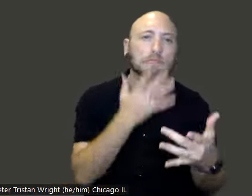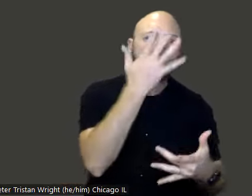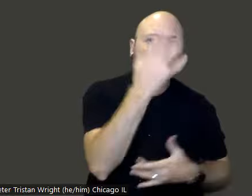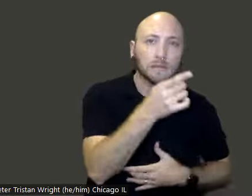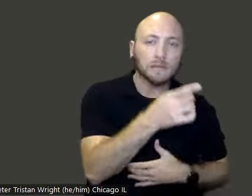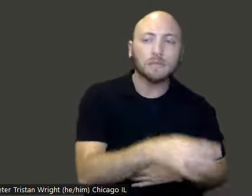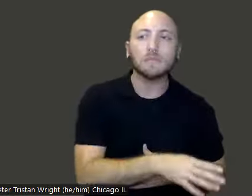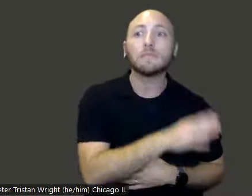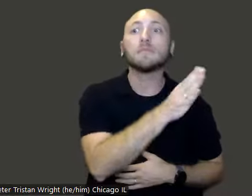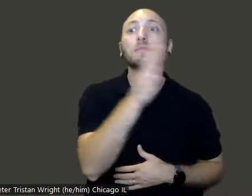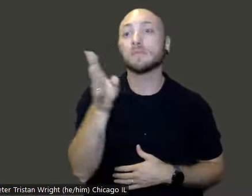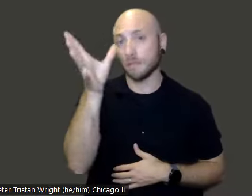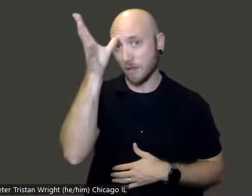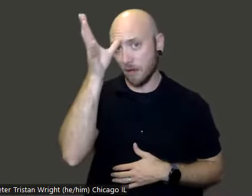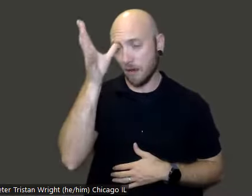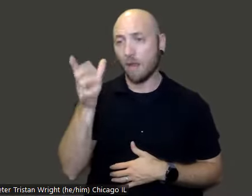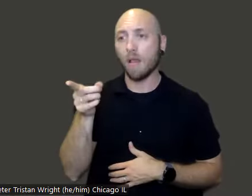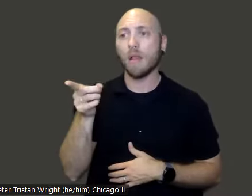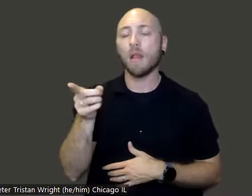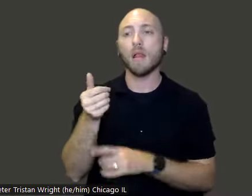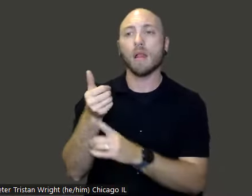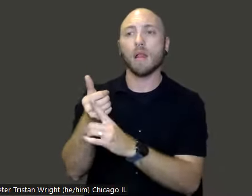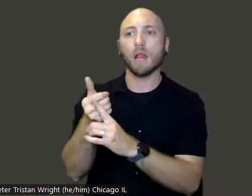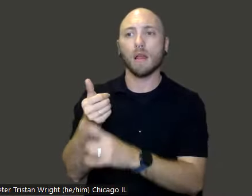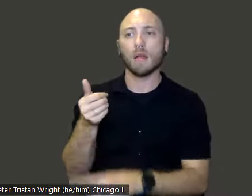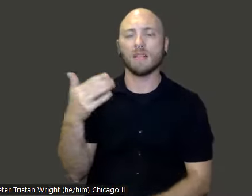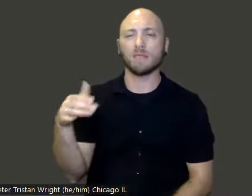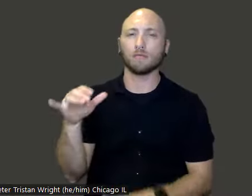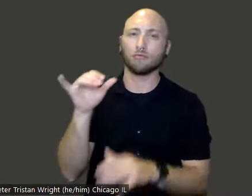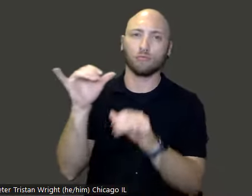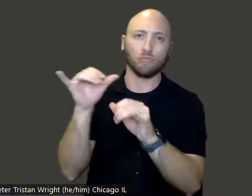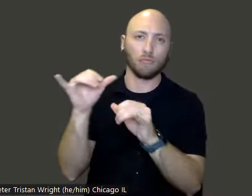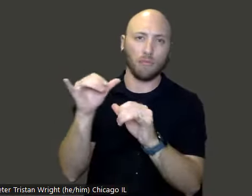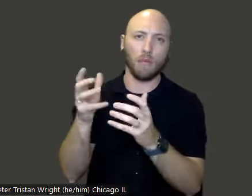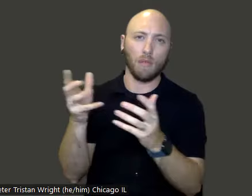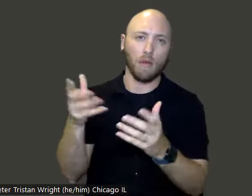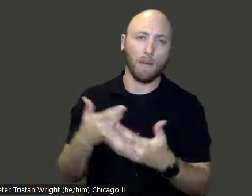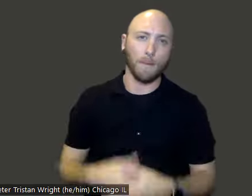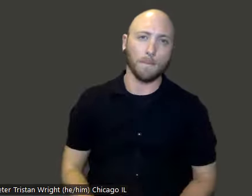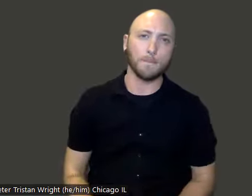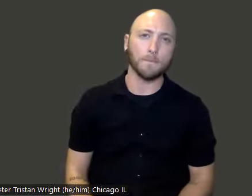dad was he was always a heavy drinker when I was a kid.